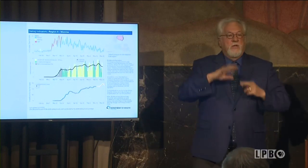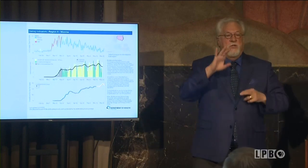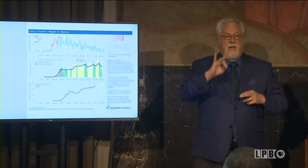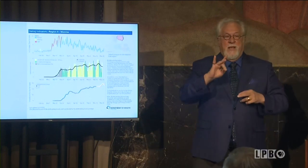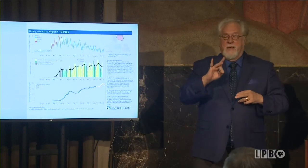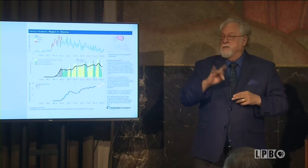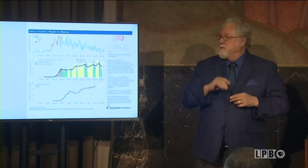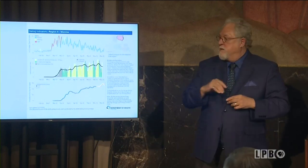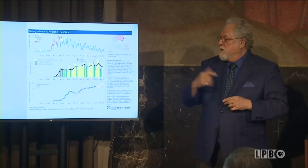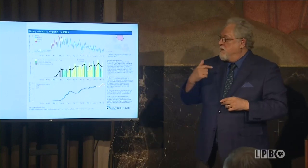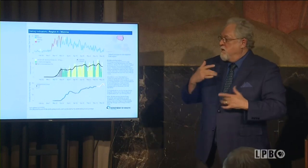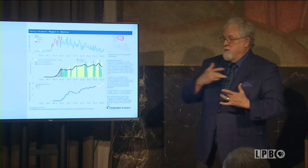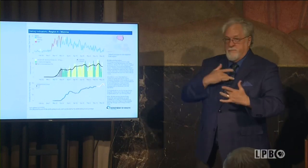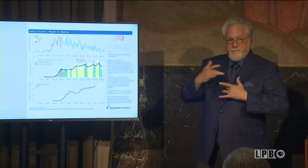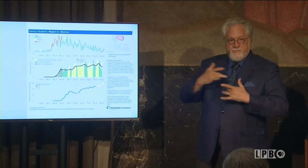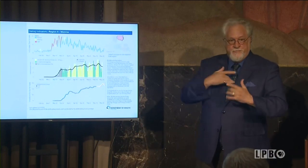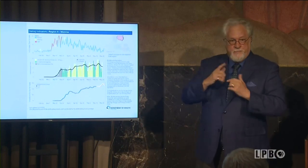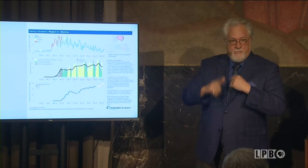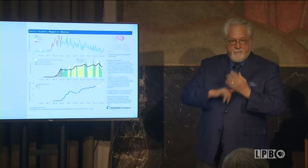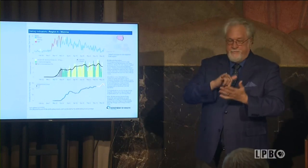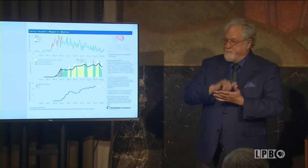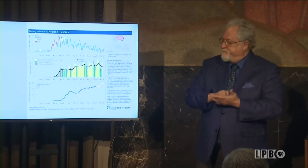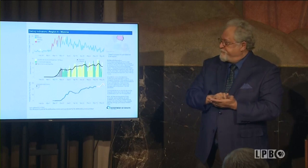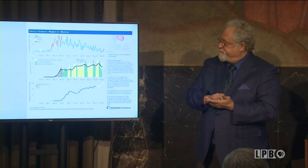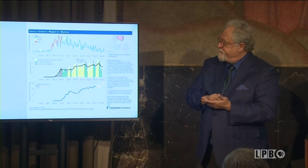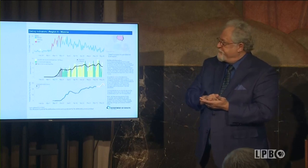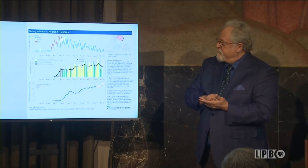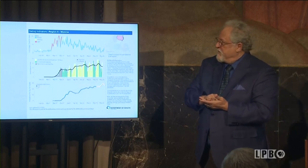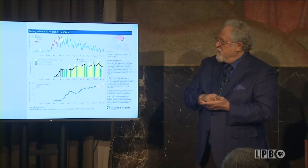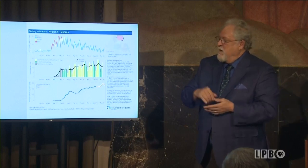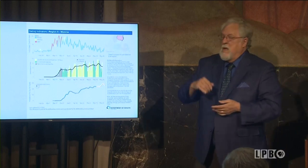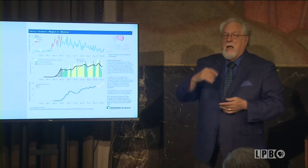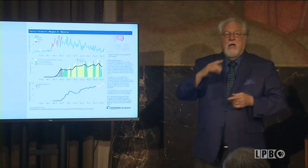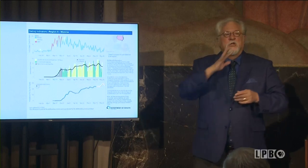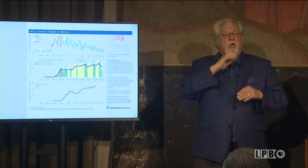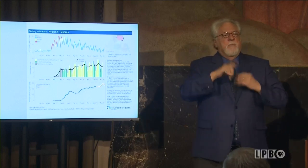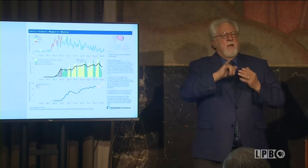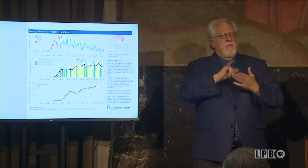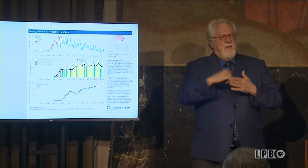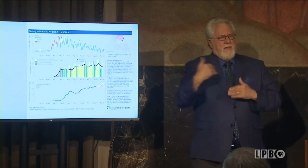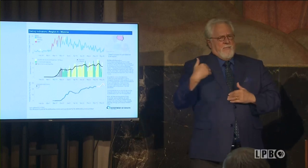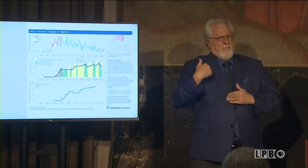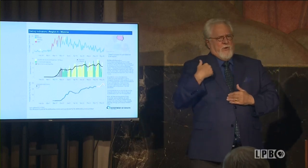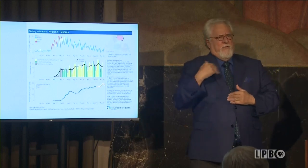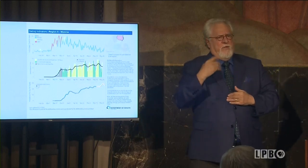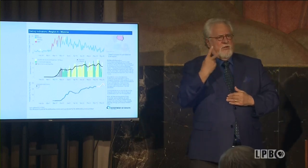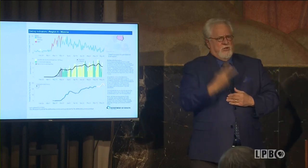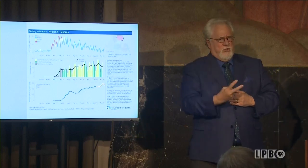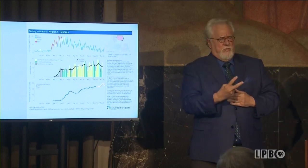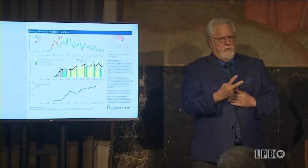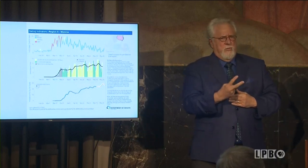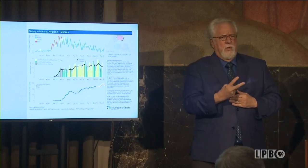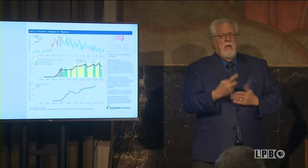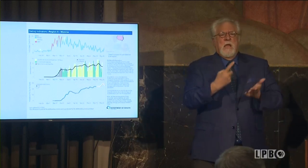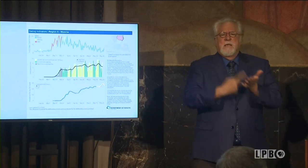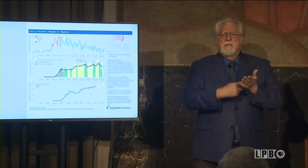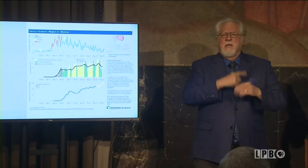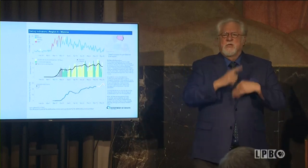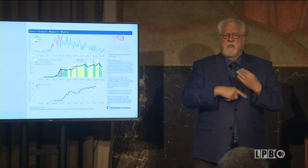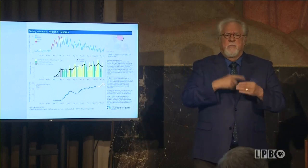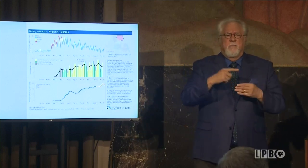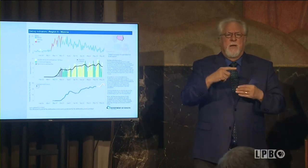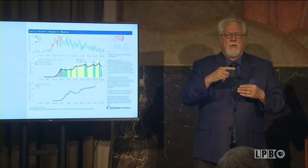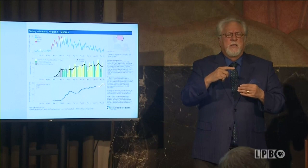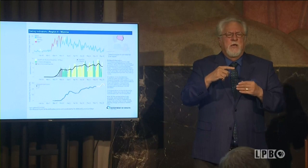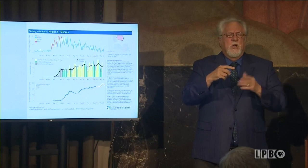the other region that we have concern about, and we've talked about that in the previous two discussions about gating